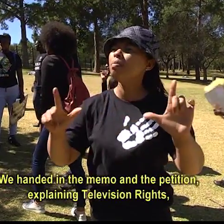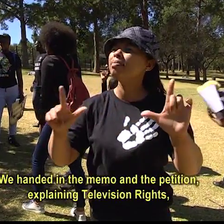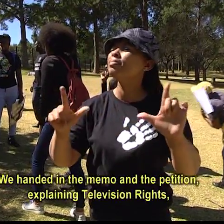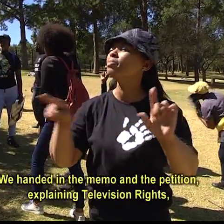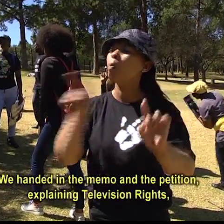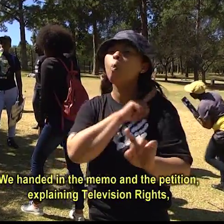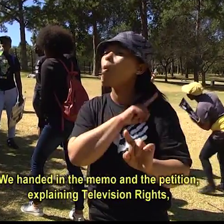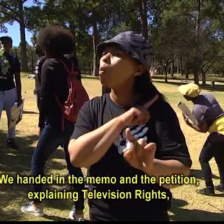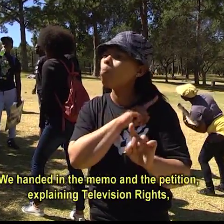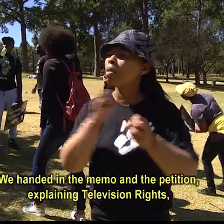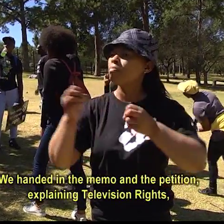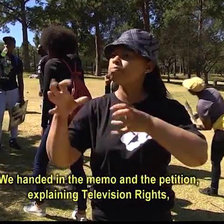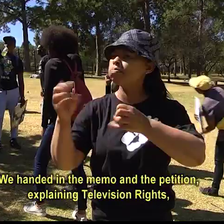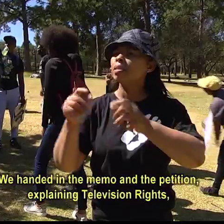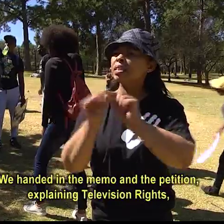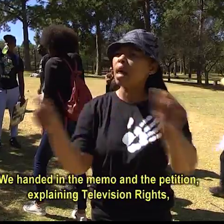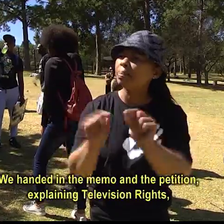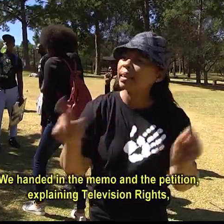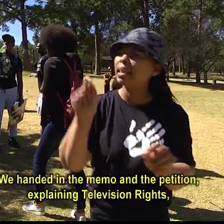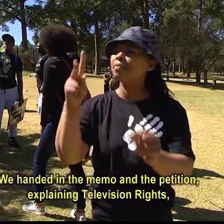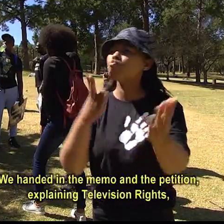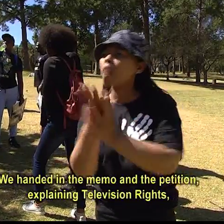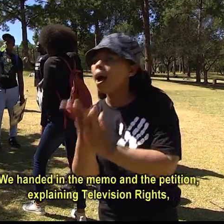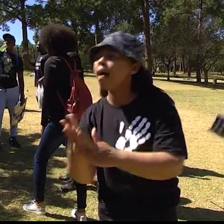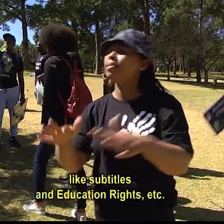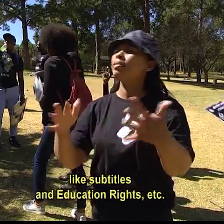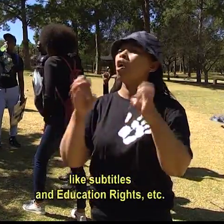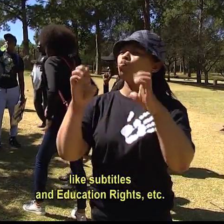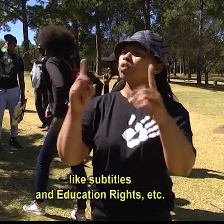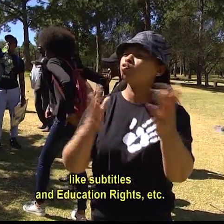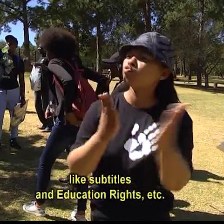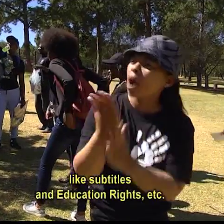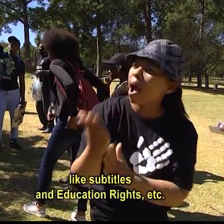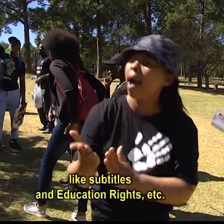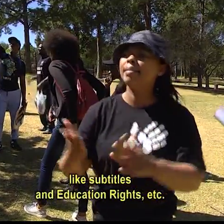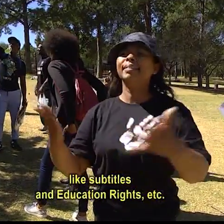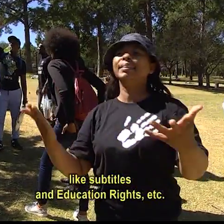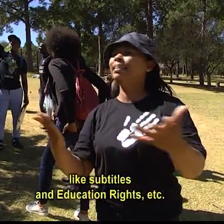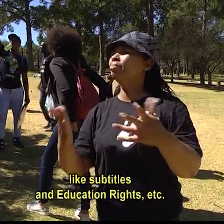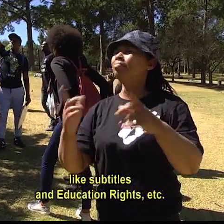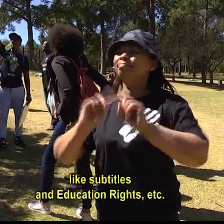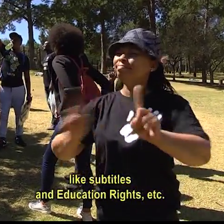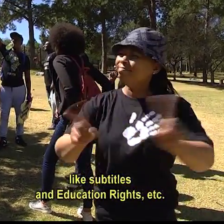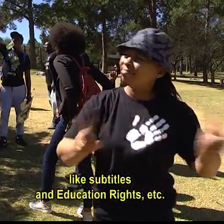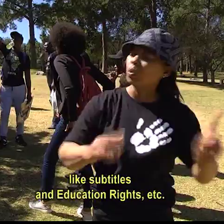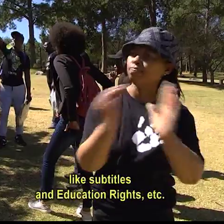We handed in the memo and the petition explaining television rights, like subtitles and education rights, etc.